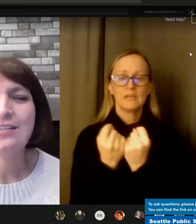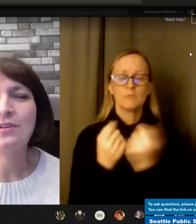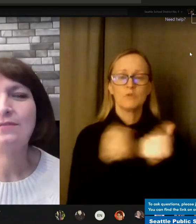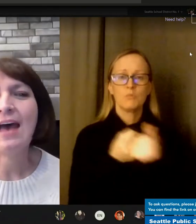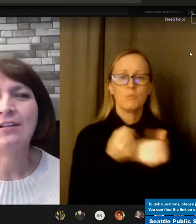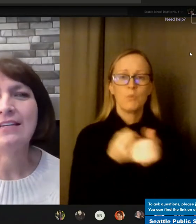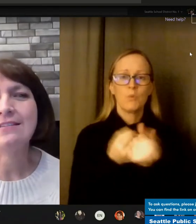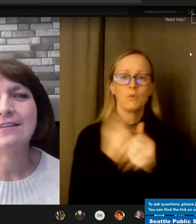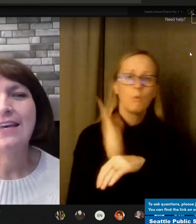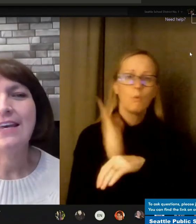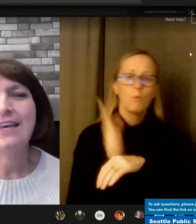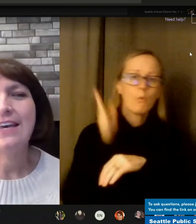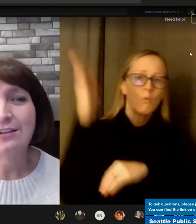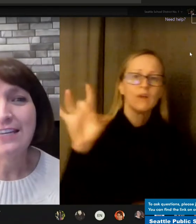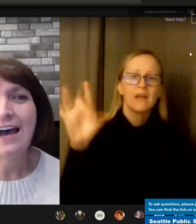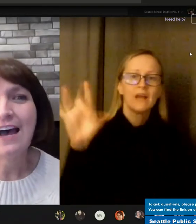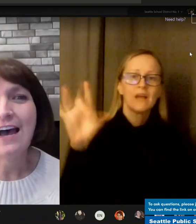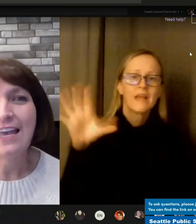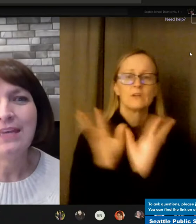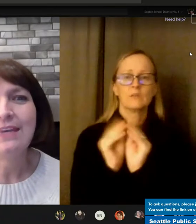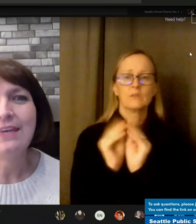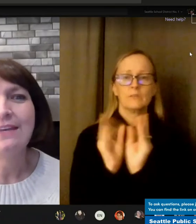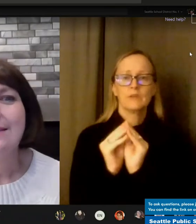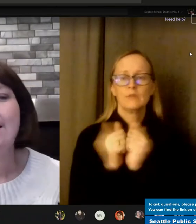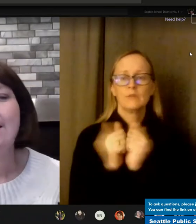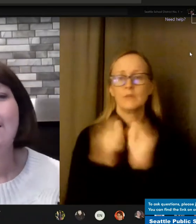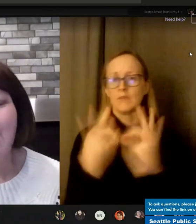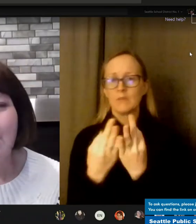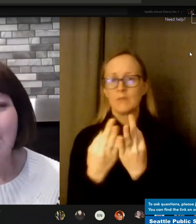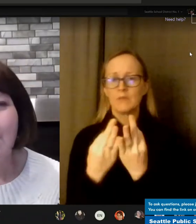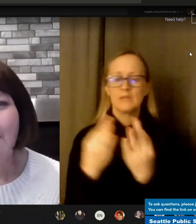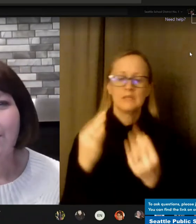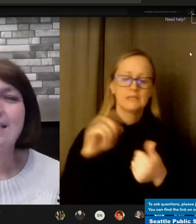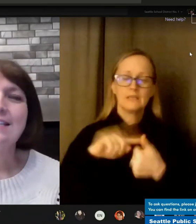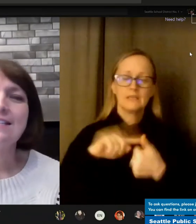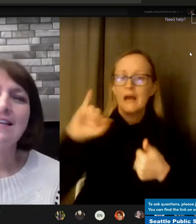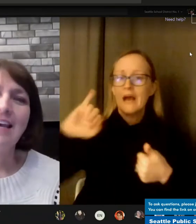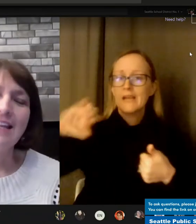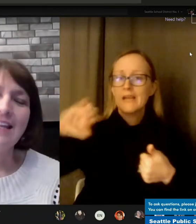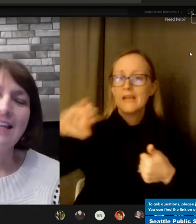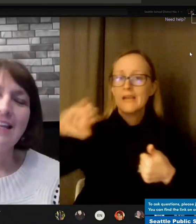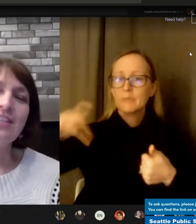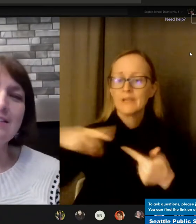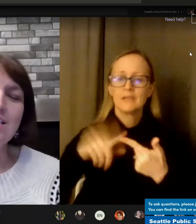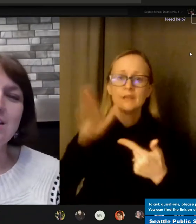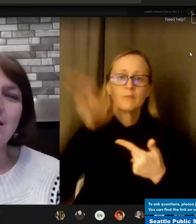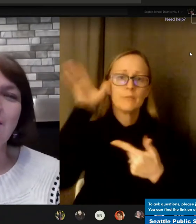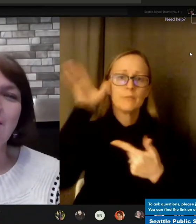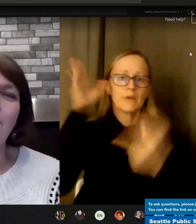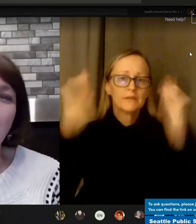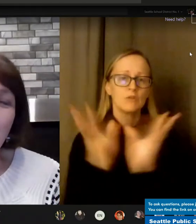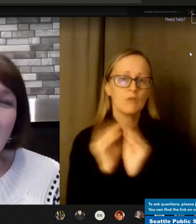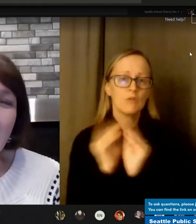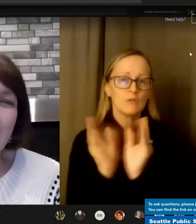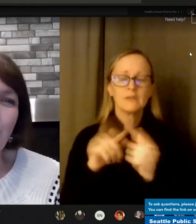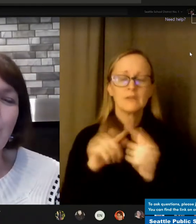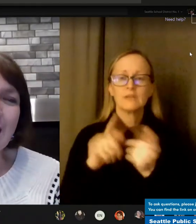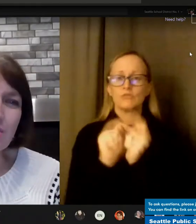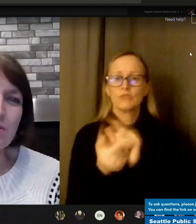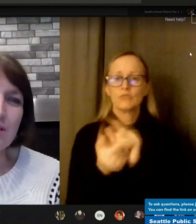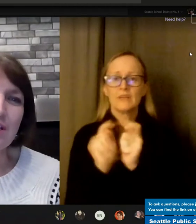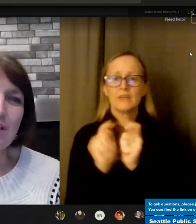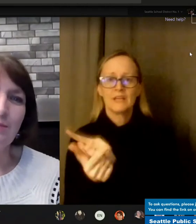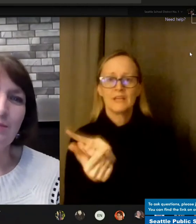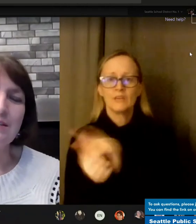with families, including IEPs, parent conferences, and the translation of over